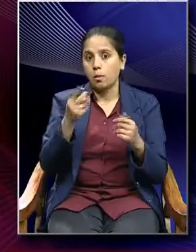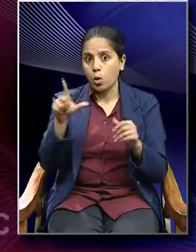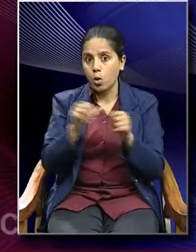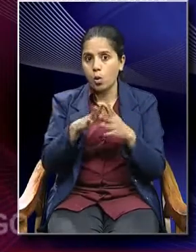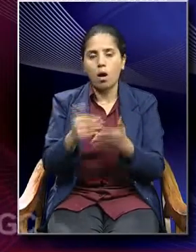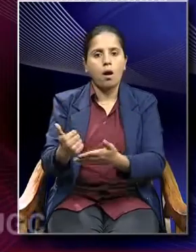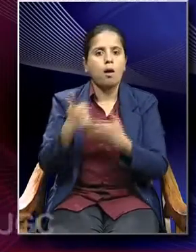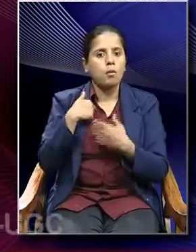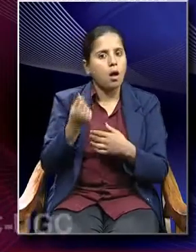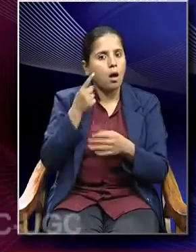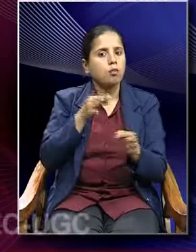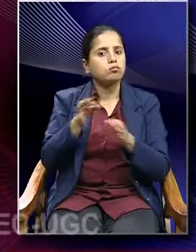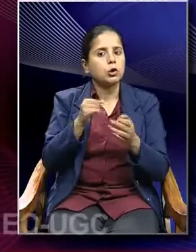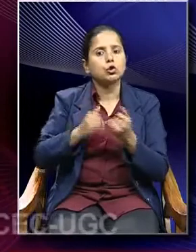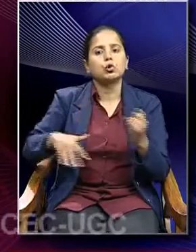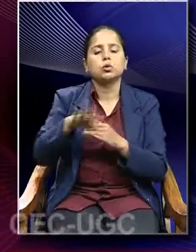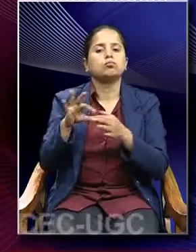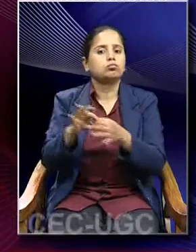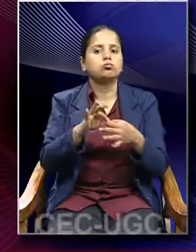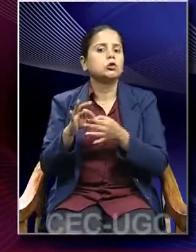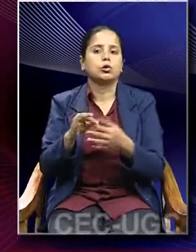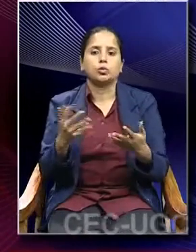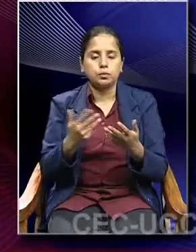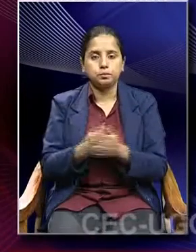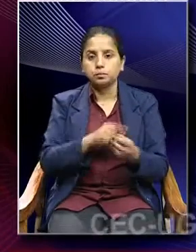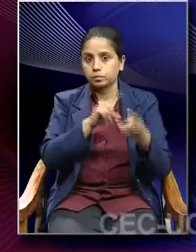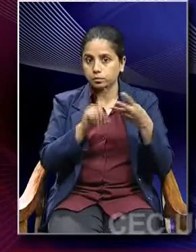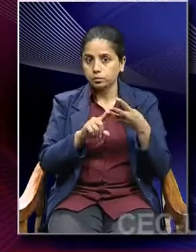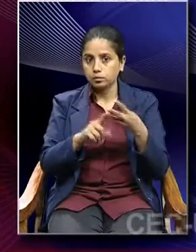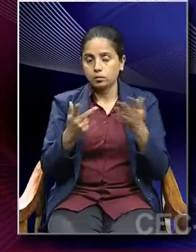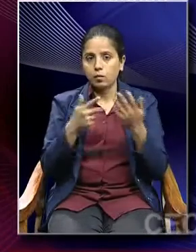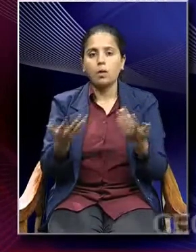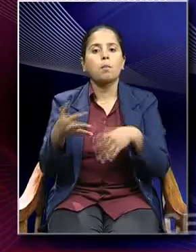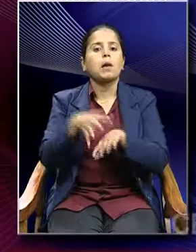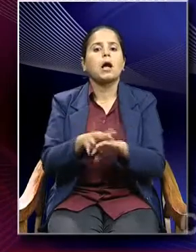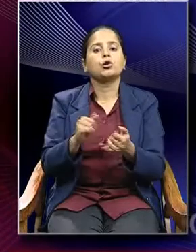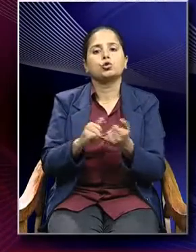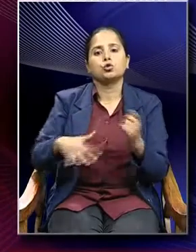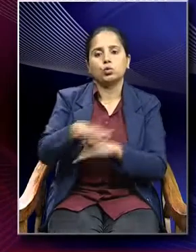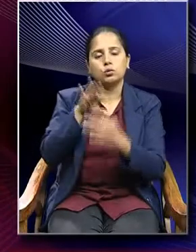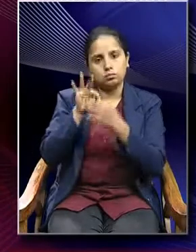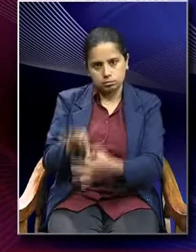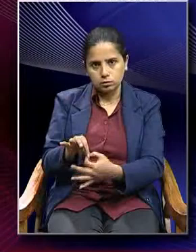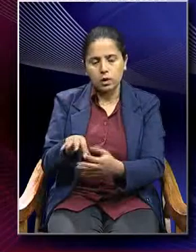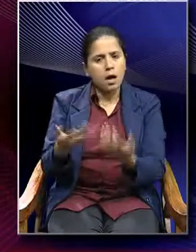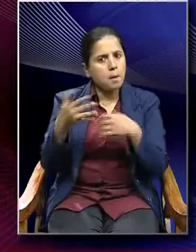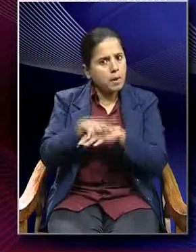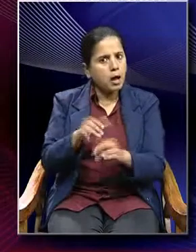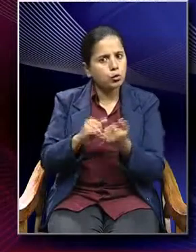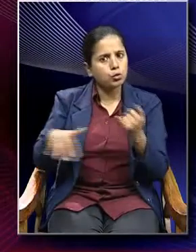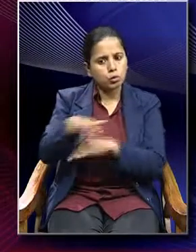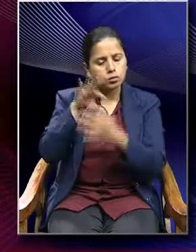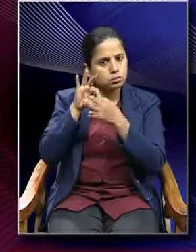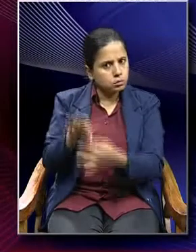to explain the social relation. The third is applied sociology. Applied